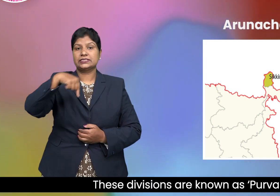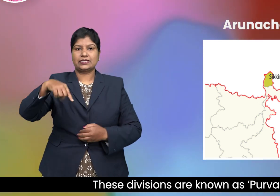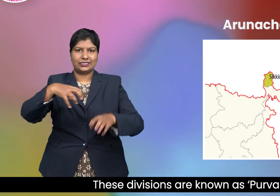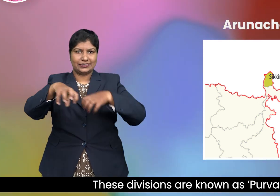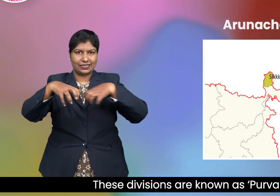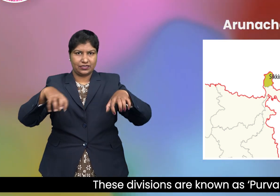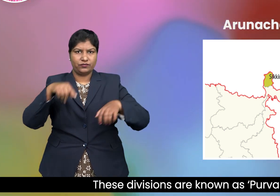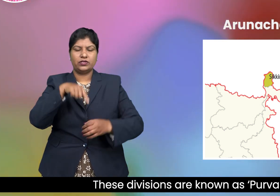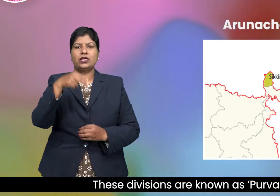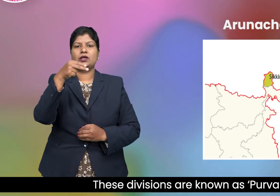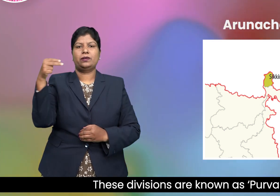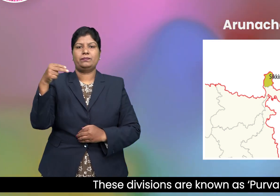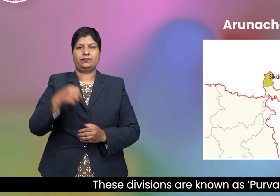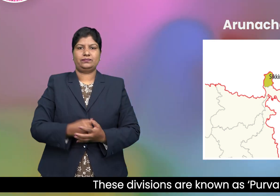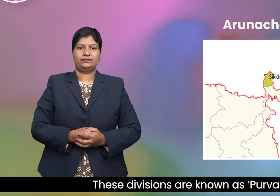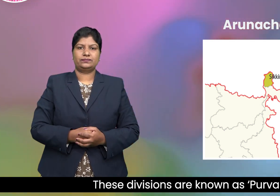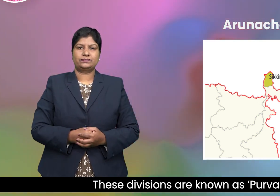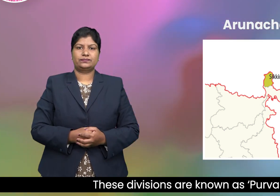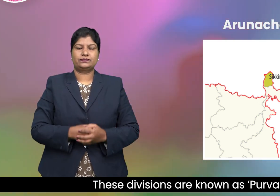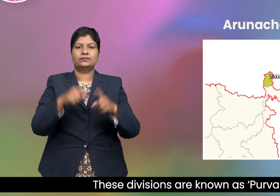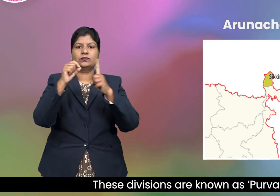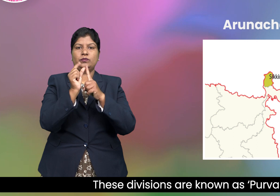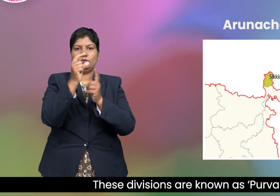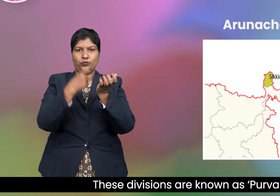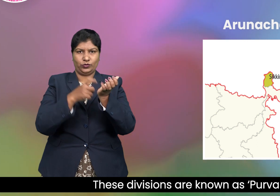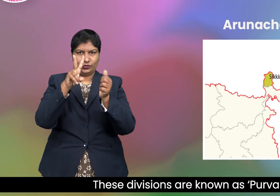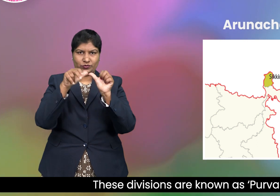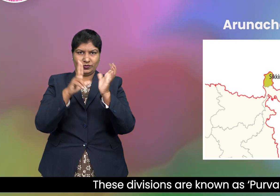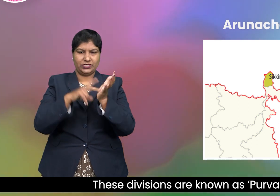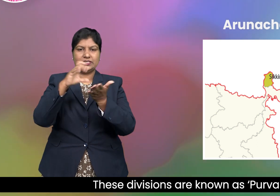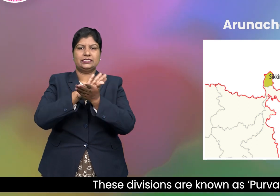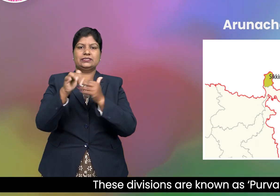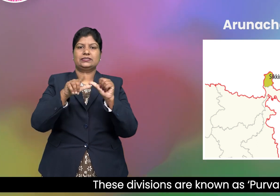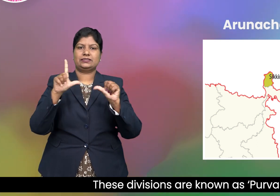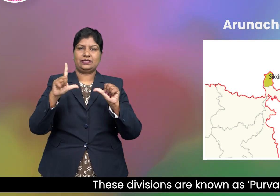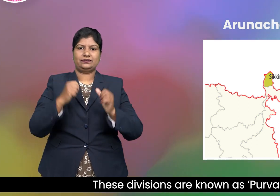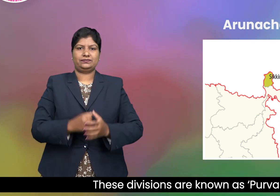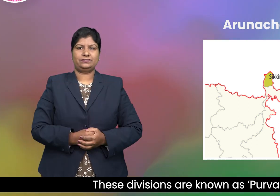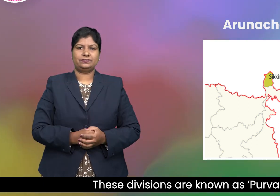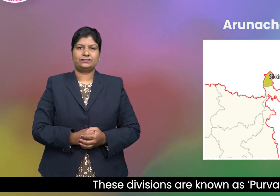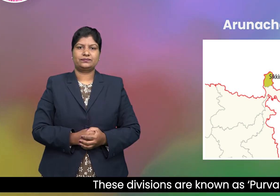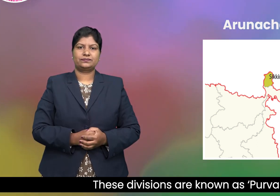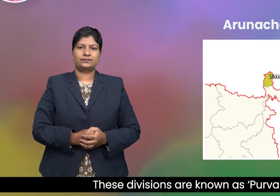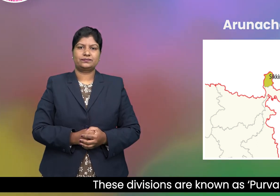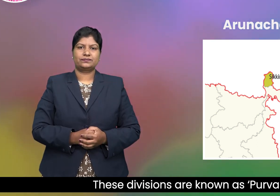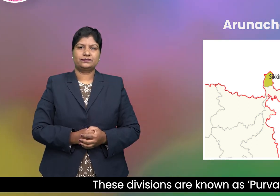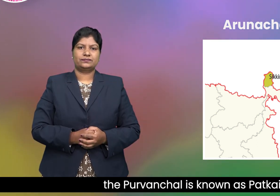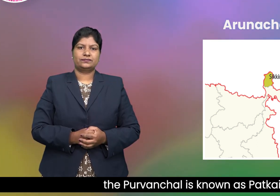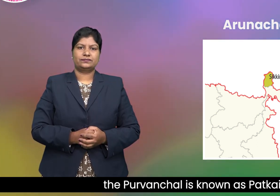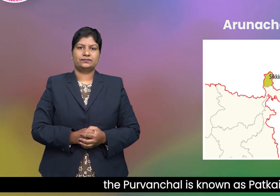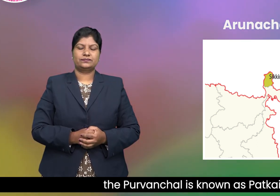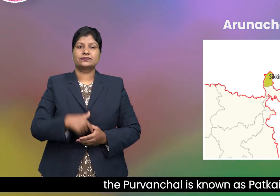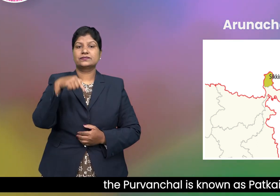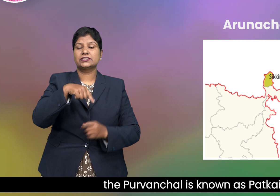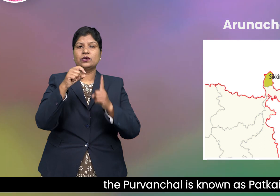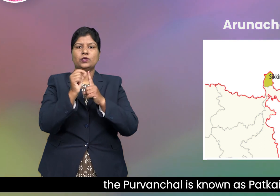are known as Purvanchil the